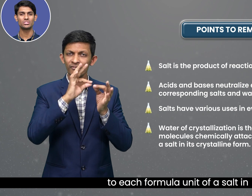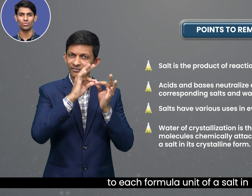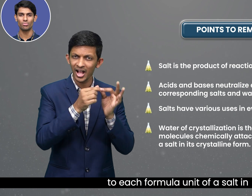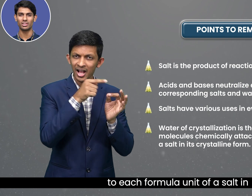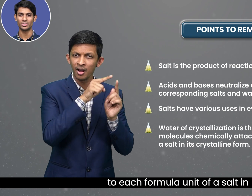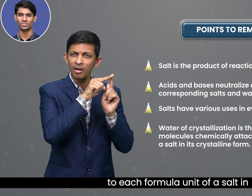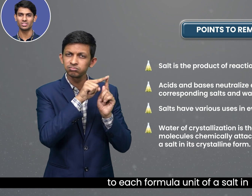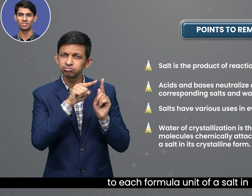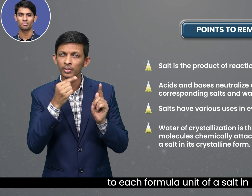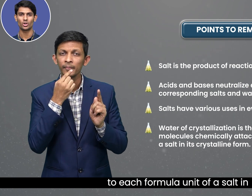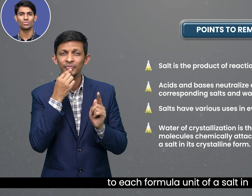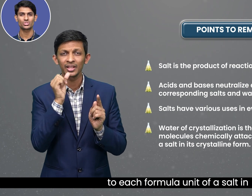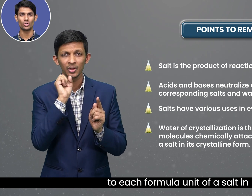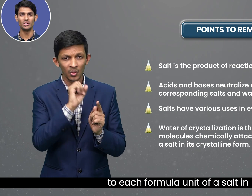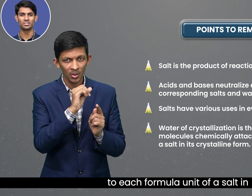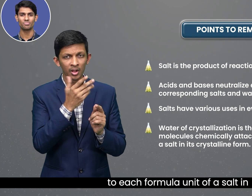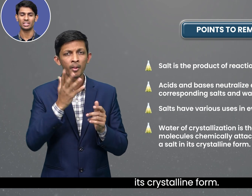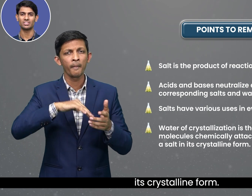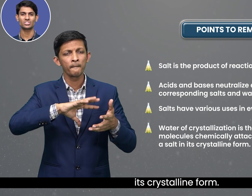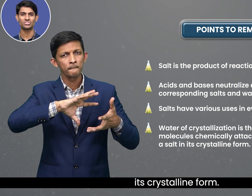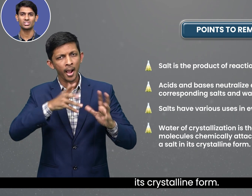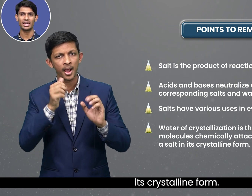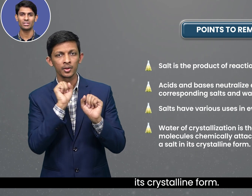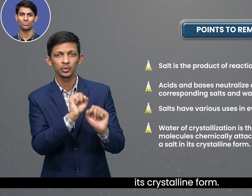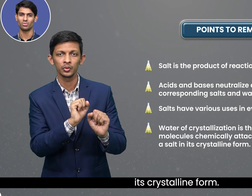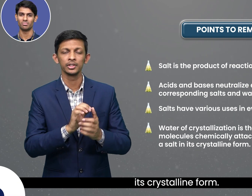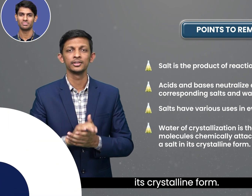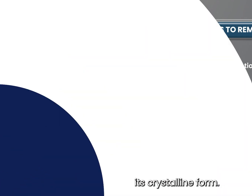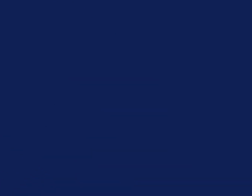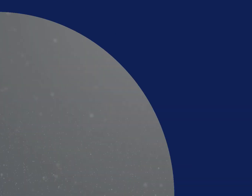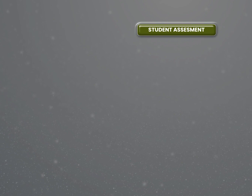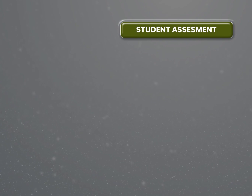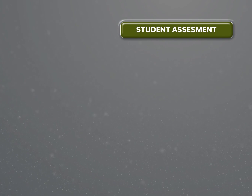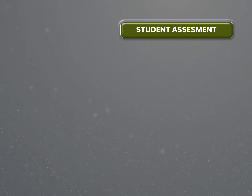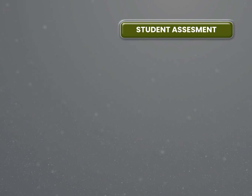attached to each formula unit of a salt in its crystalline form.